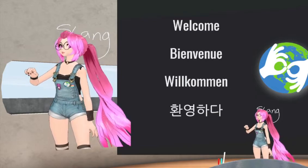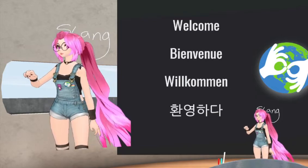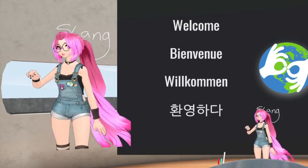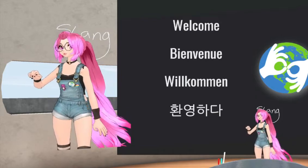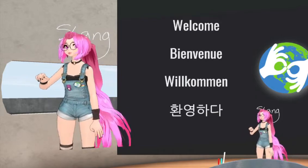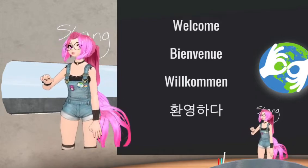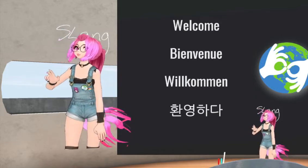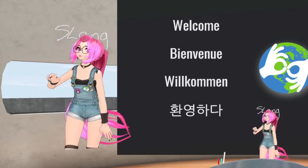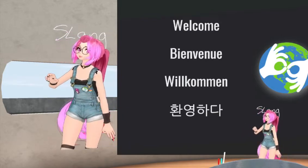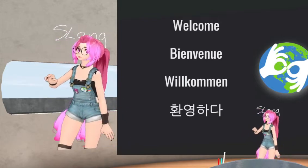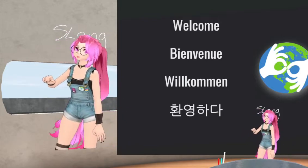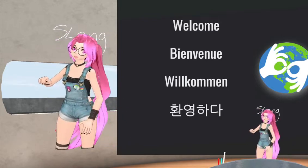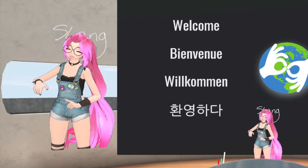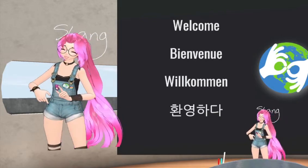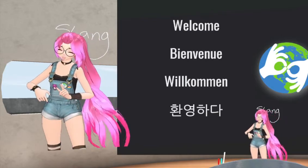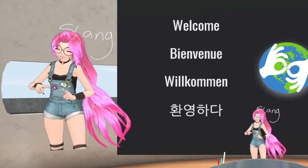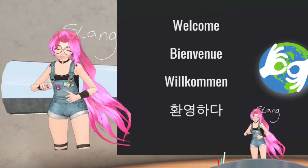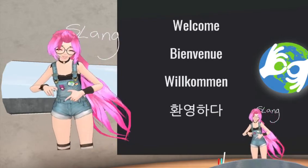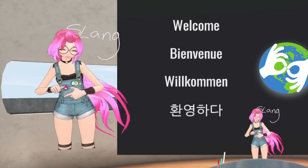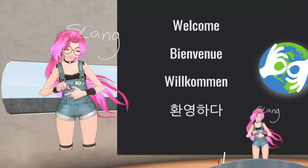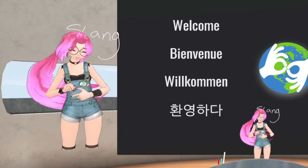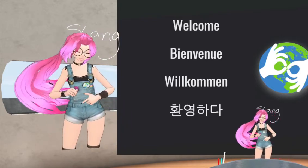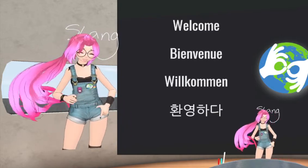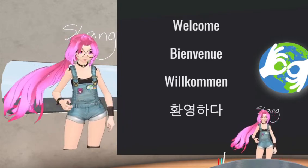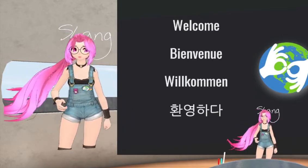so bad for you to just stand there and be like,